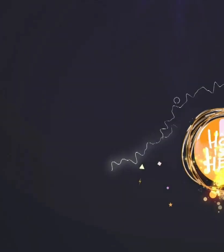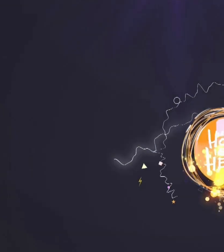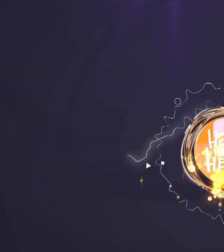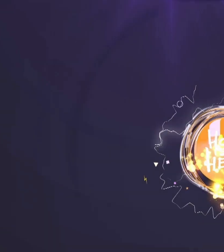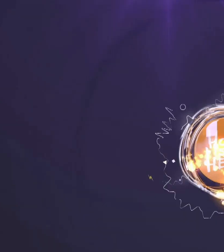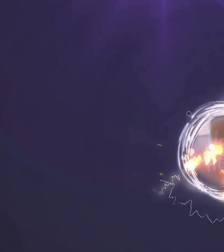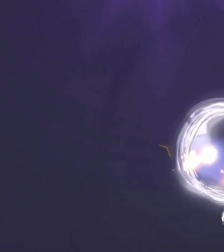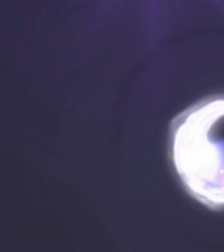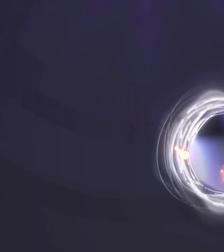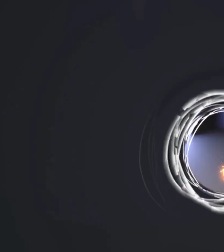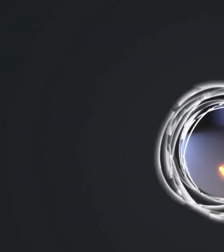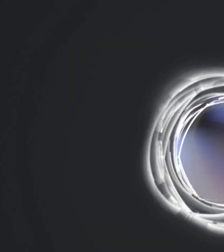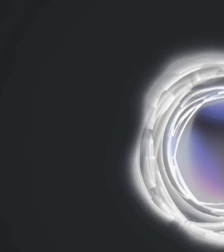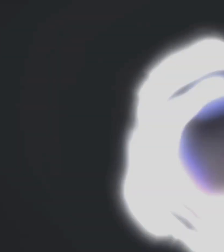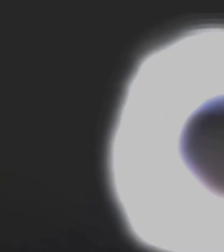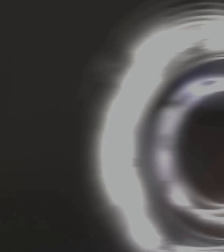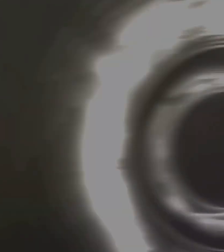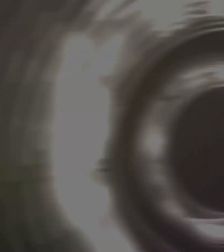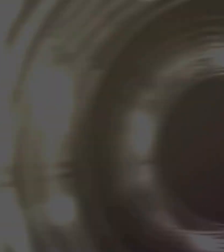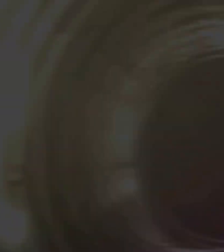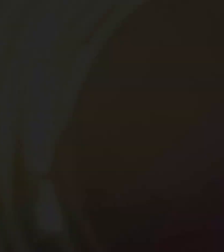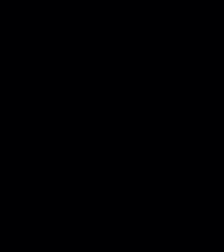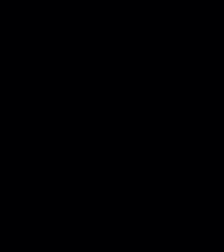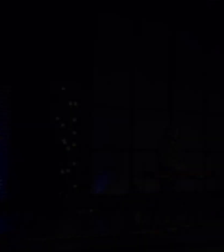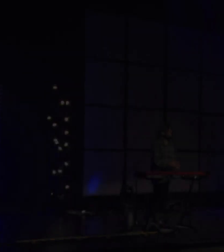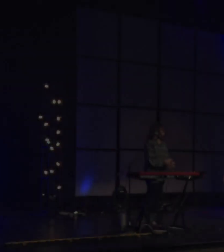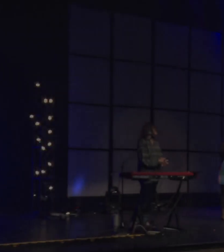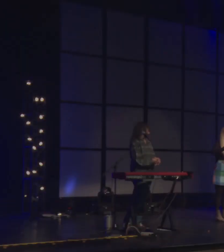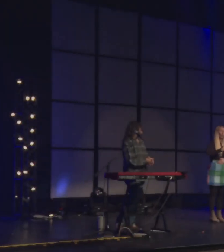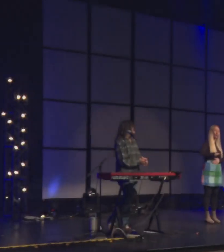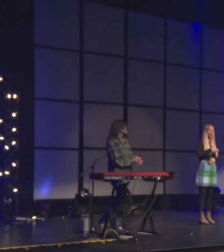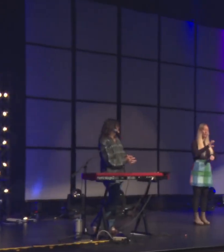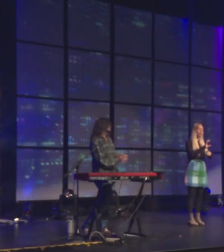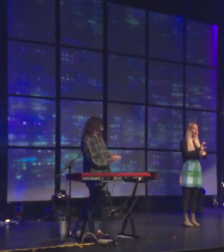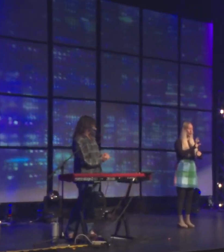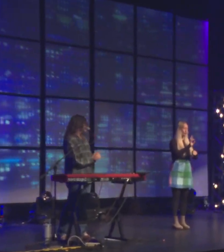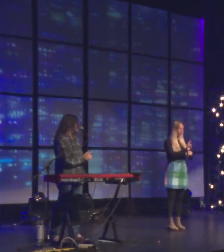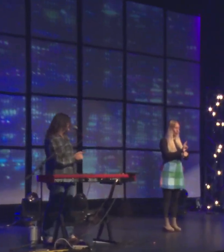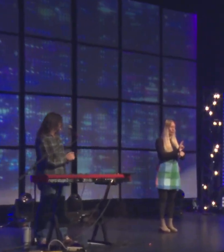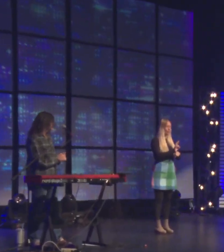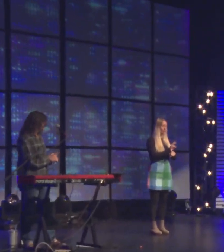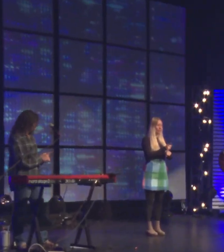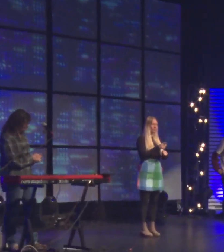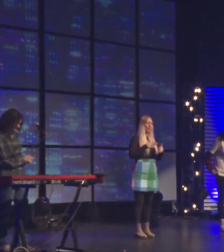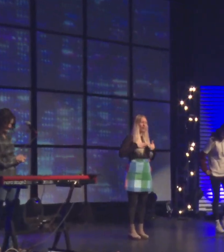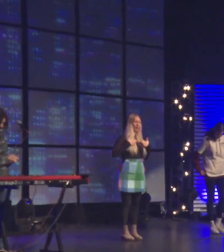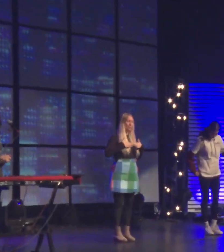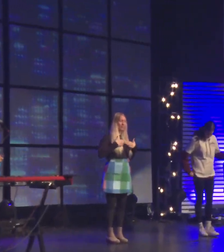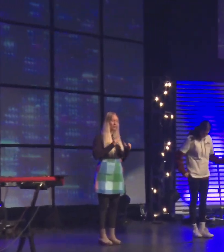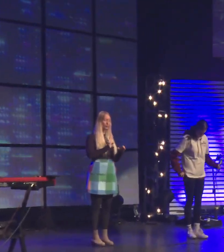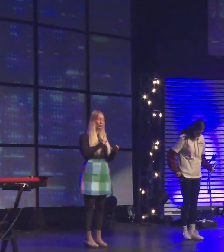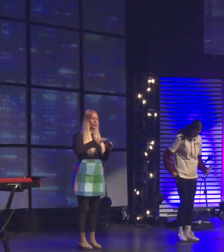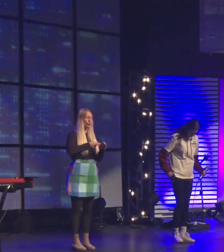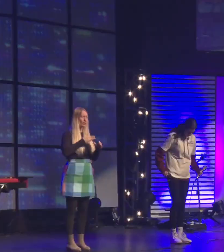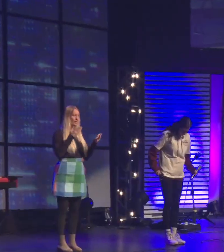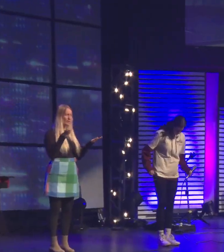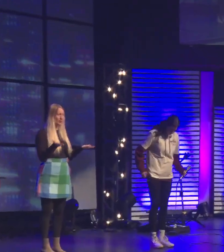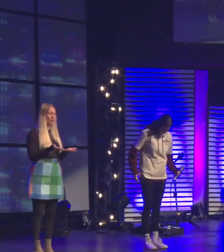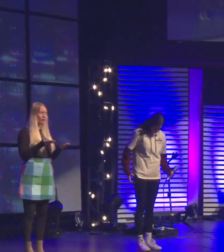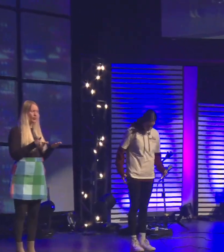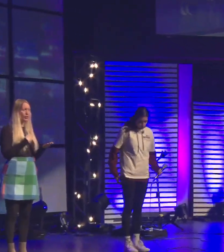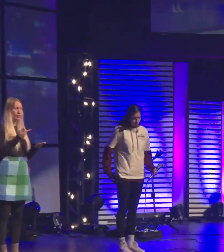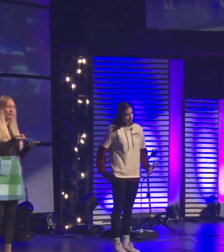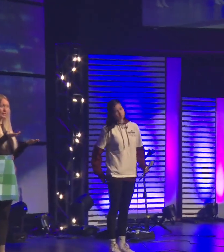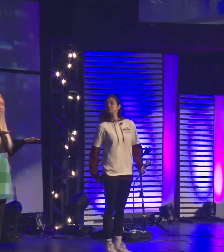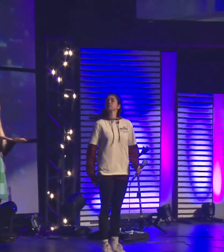Well, hello, good morning. You are very welcome to Crossroads. We are so glad that you are joining us here, whether it's